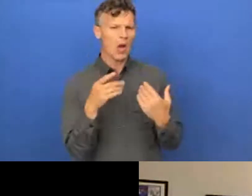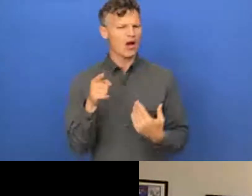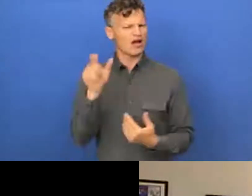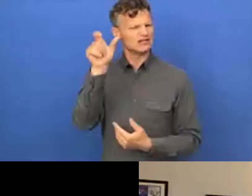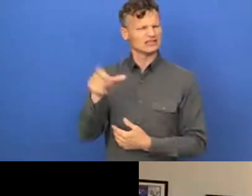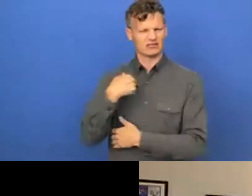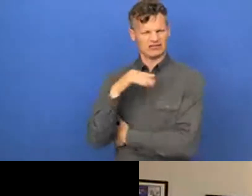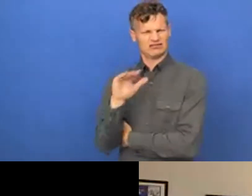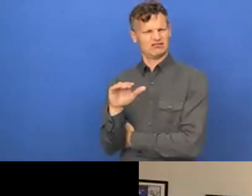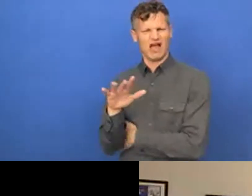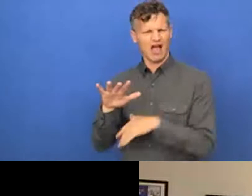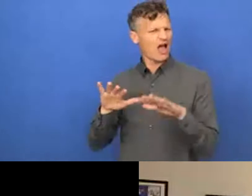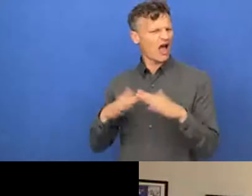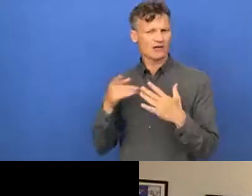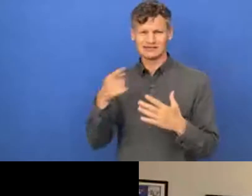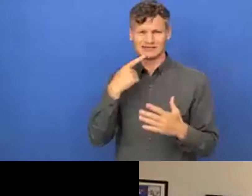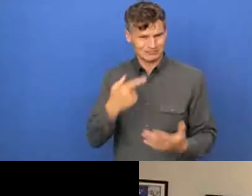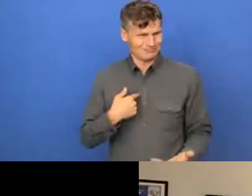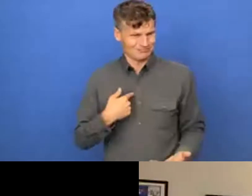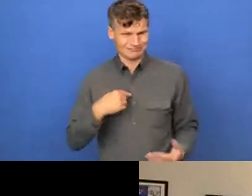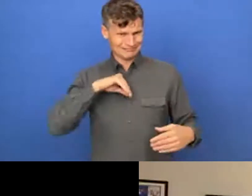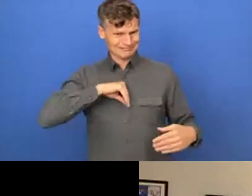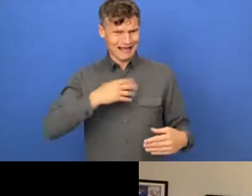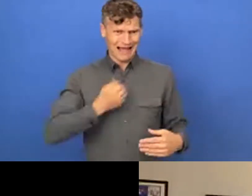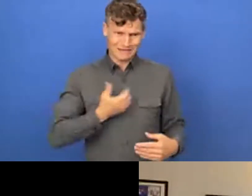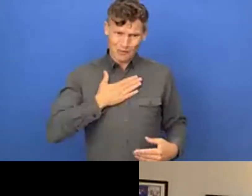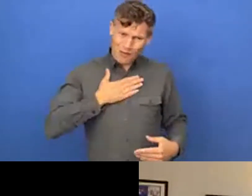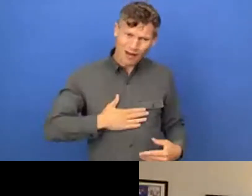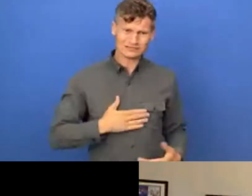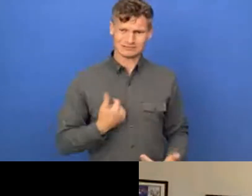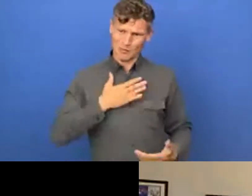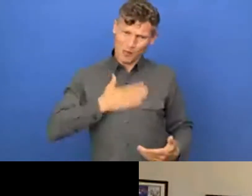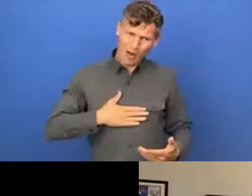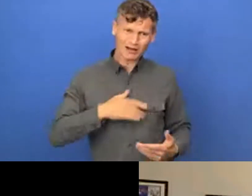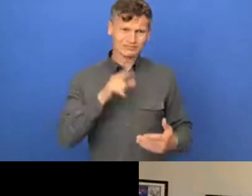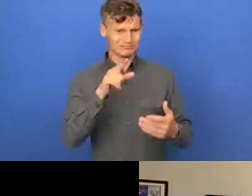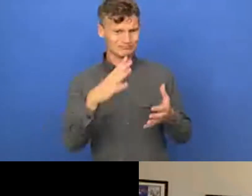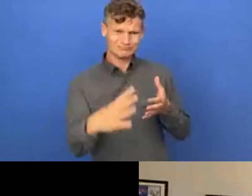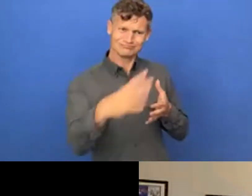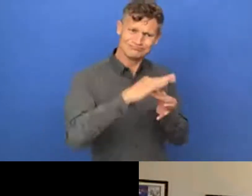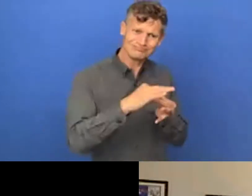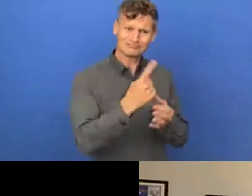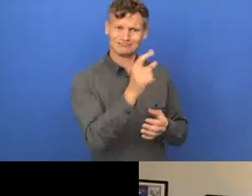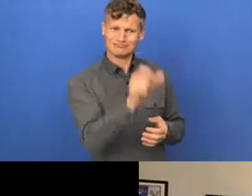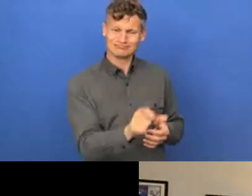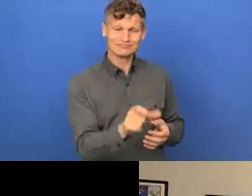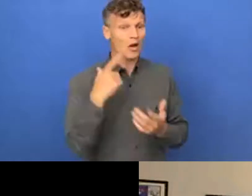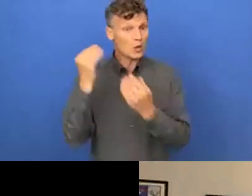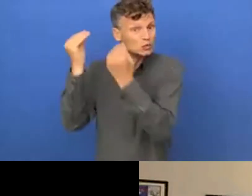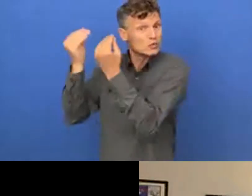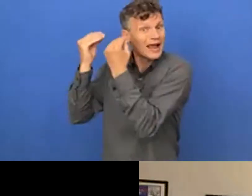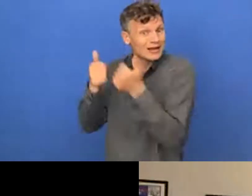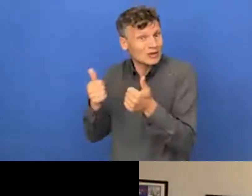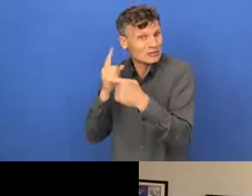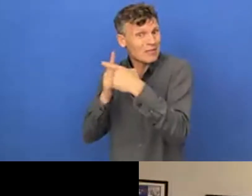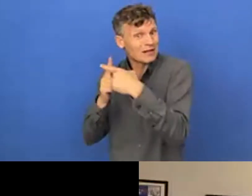takes, is really the will, the interest, the engagement, and so on. And so yes, on the one hand, training is a great thing. On the other hand, we can do a lot